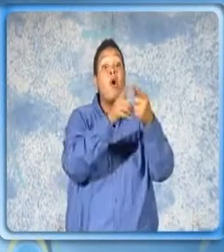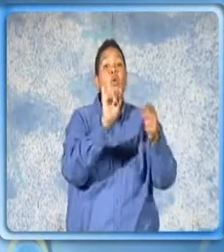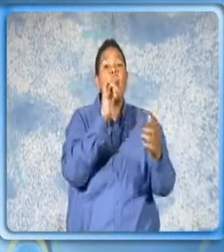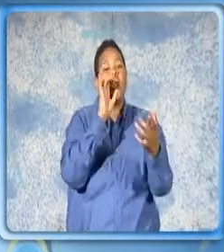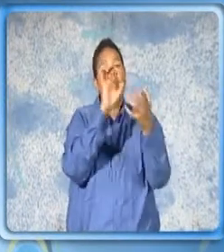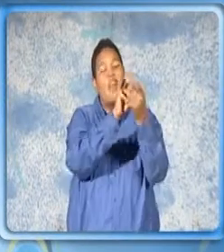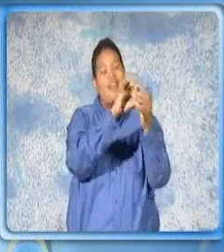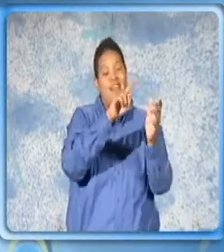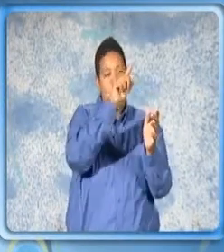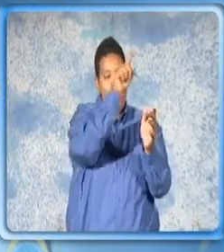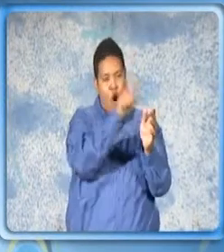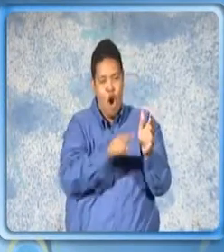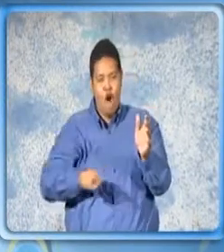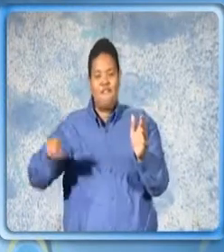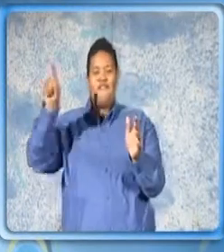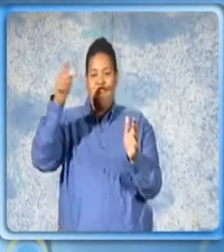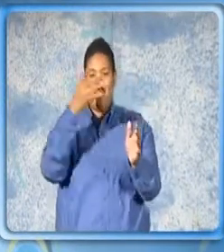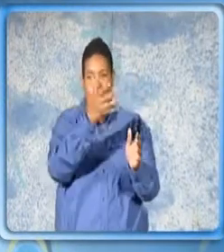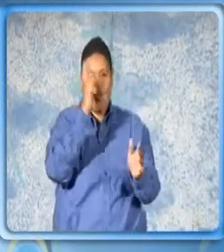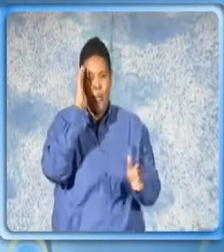curve.